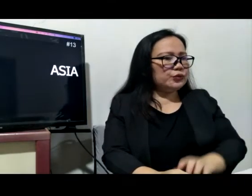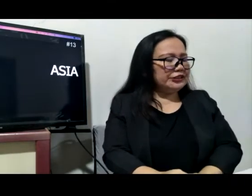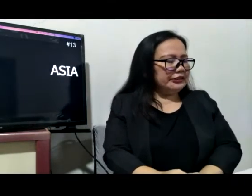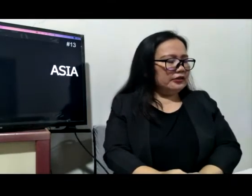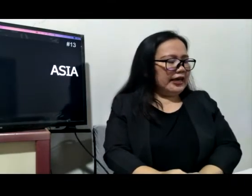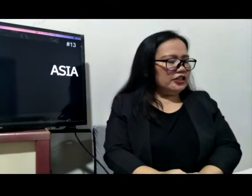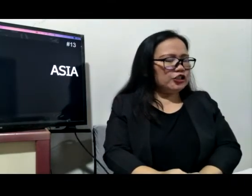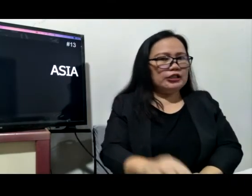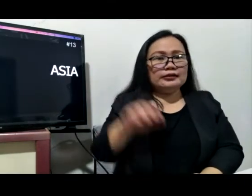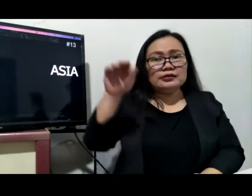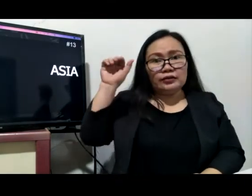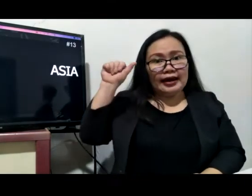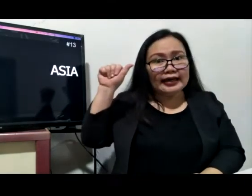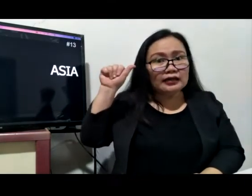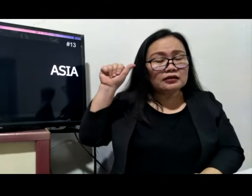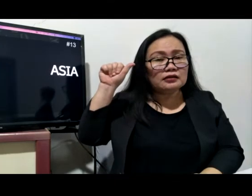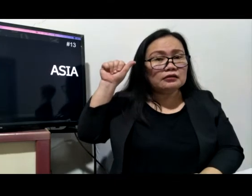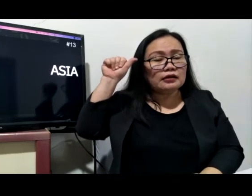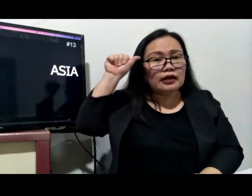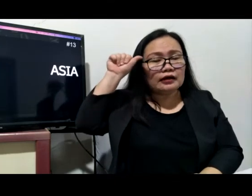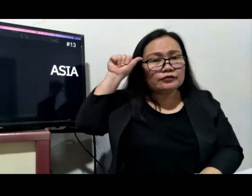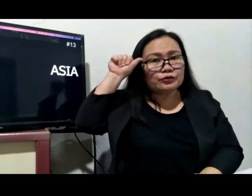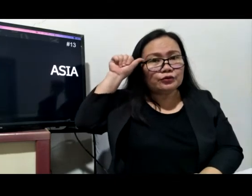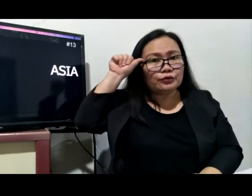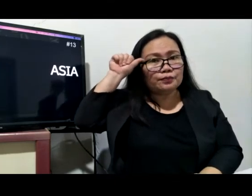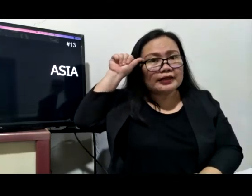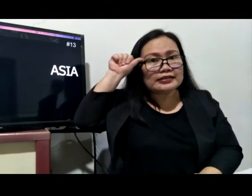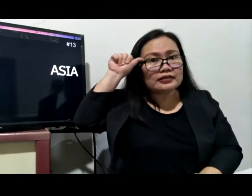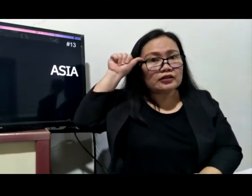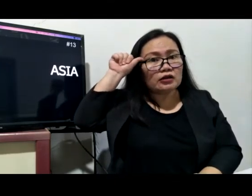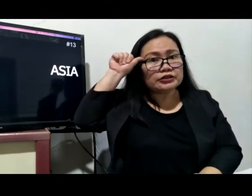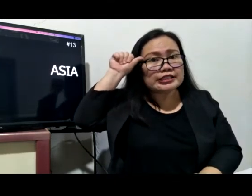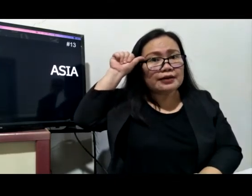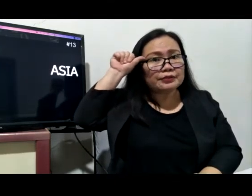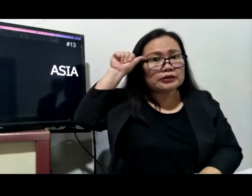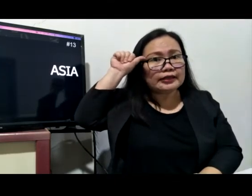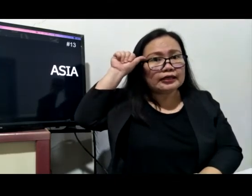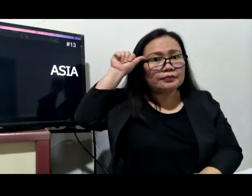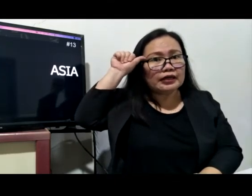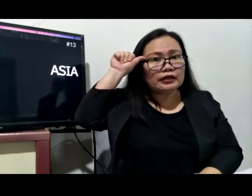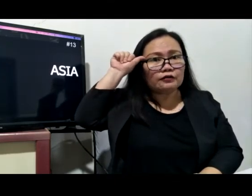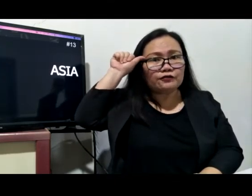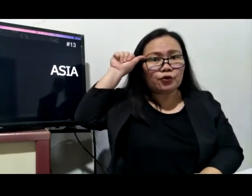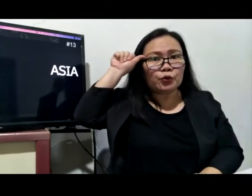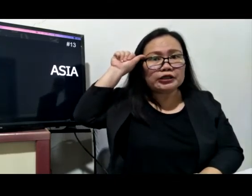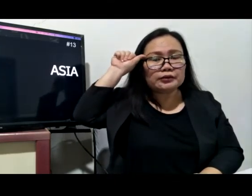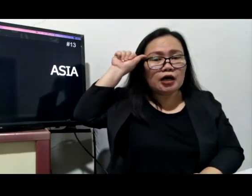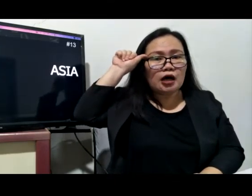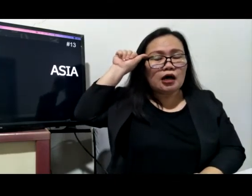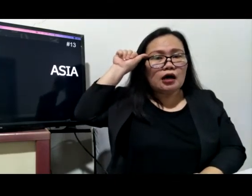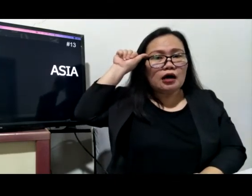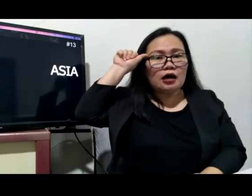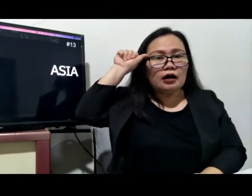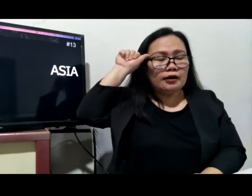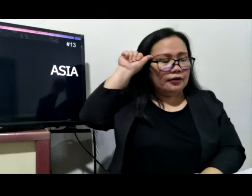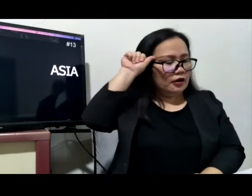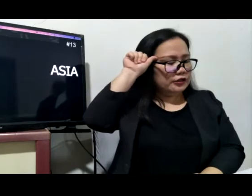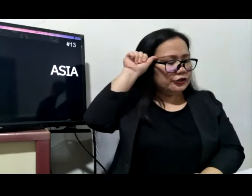word, Asia. So A, have to place it on your temple and make a forward